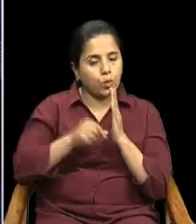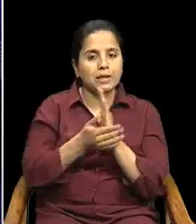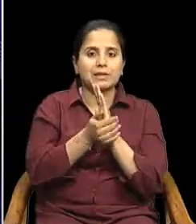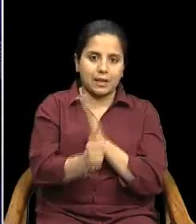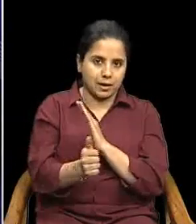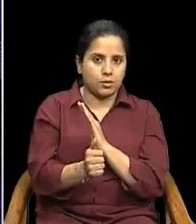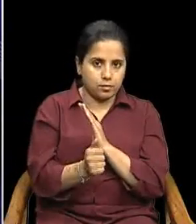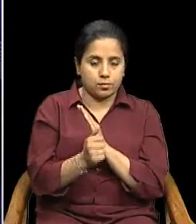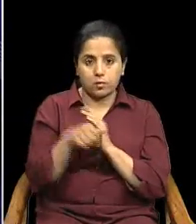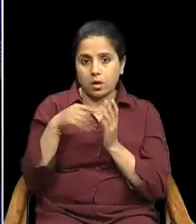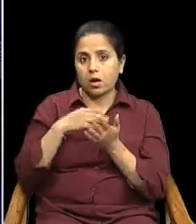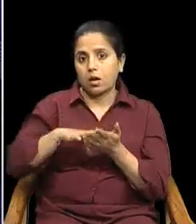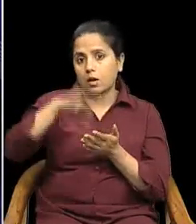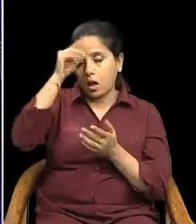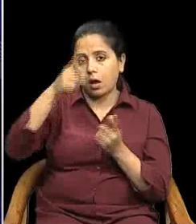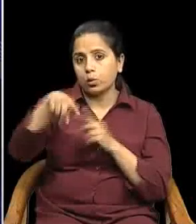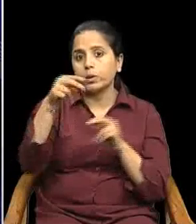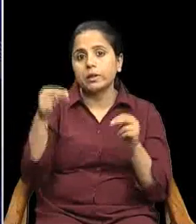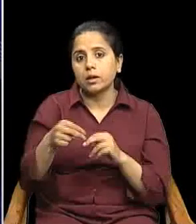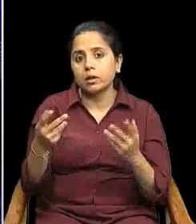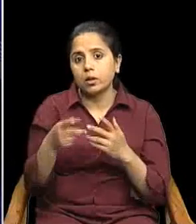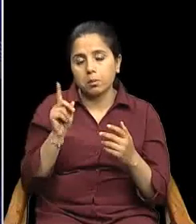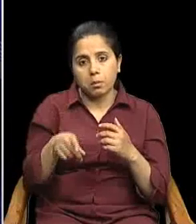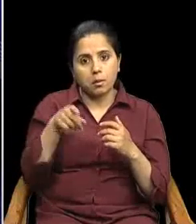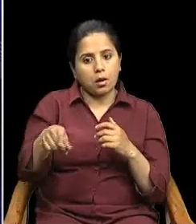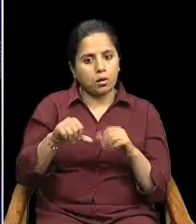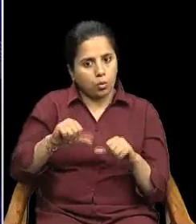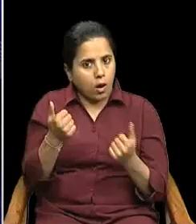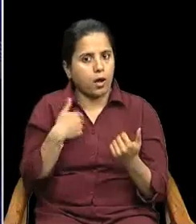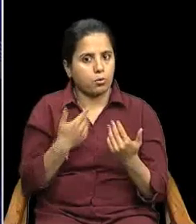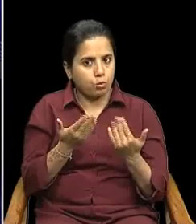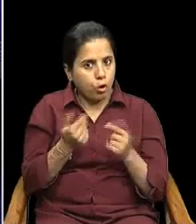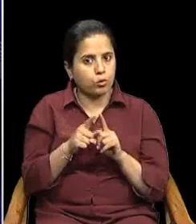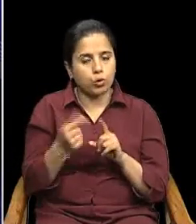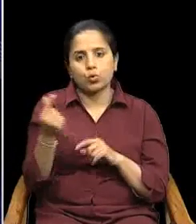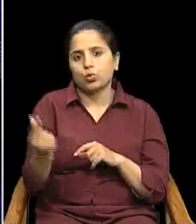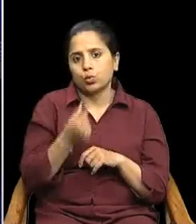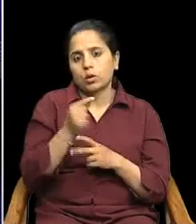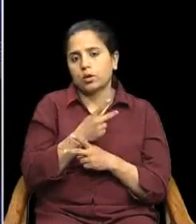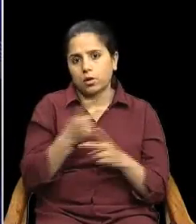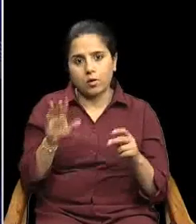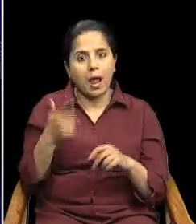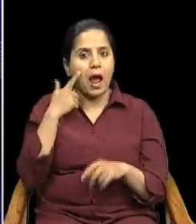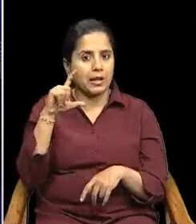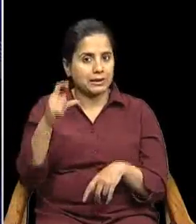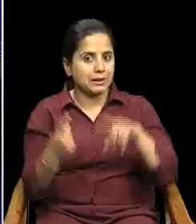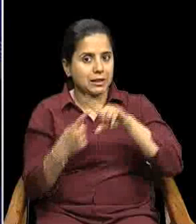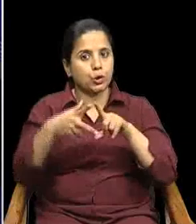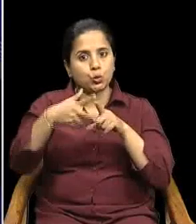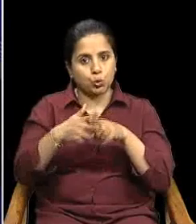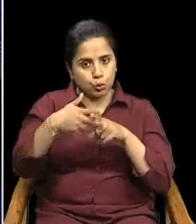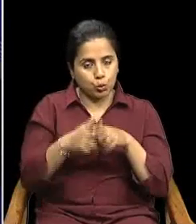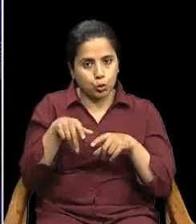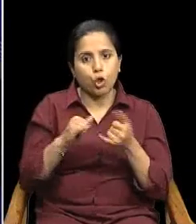skills. The learner needs are to have the capacity to use the various ICT tools and